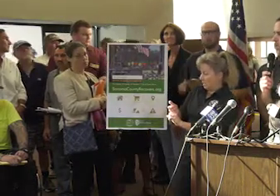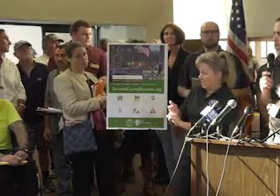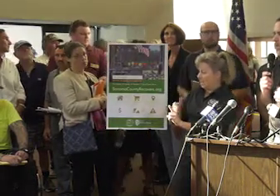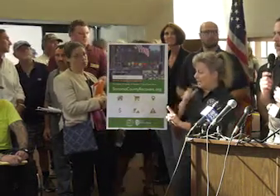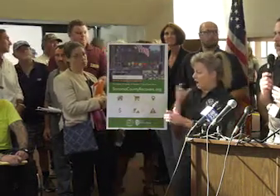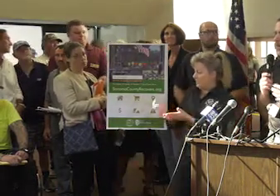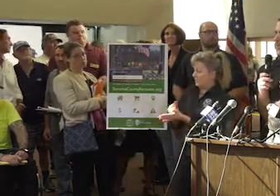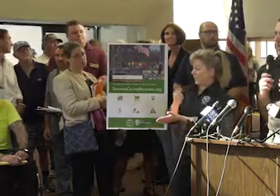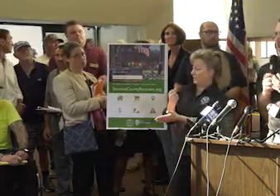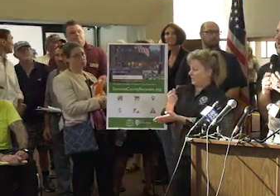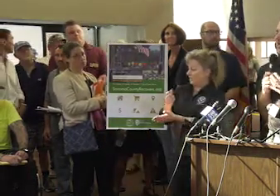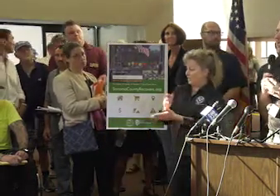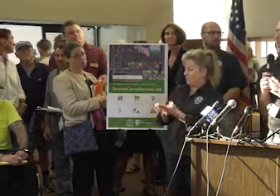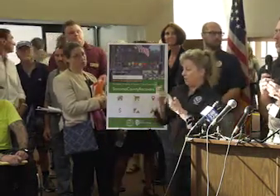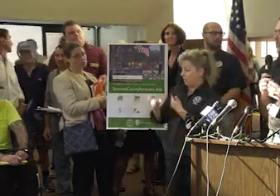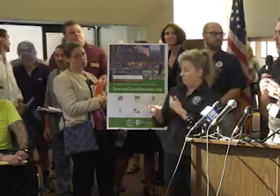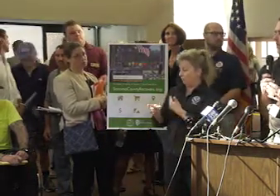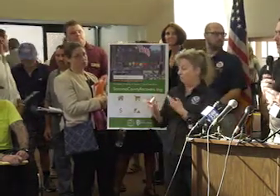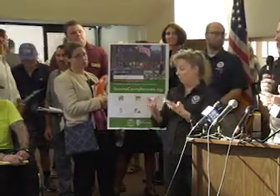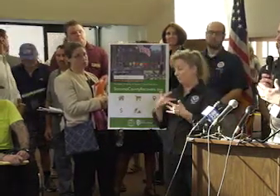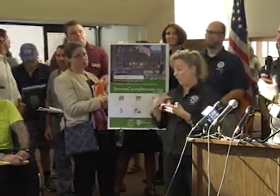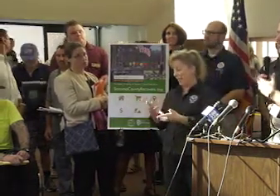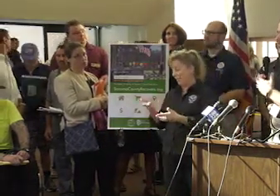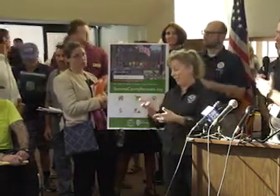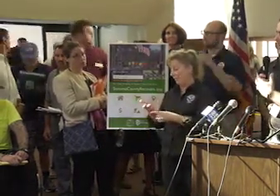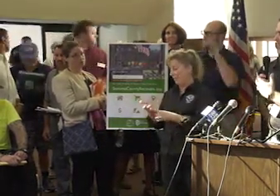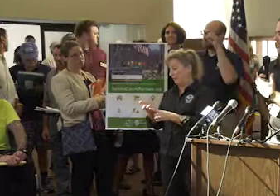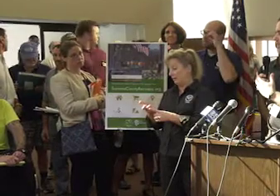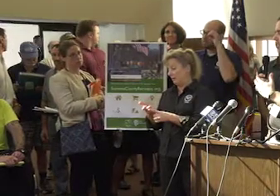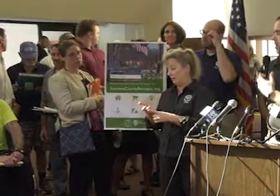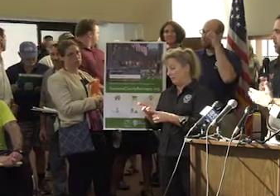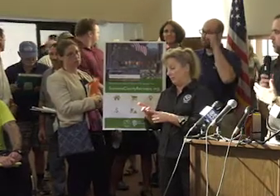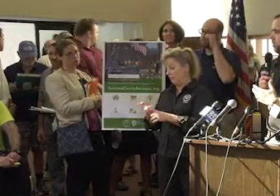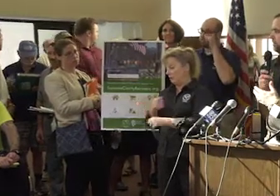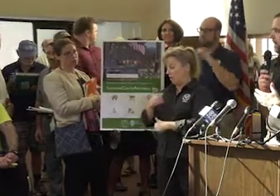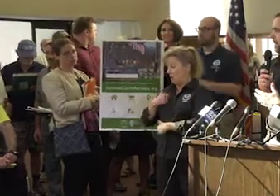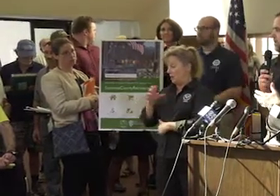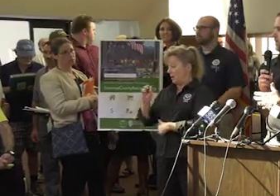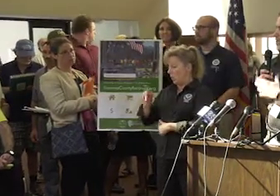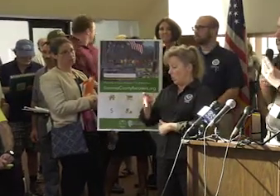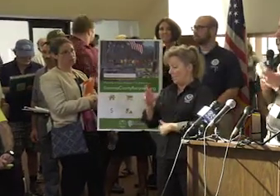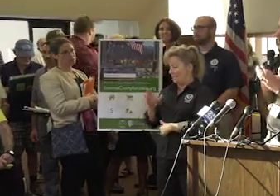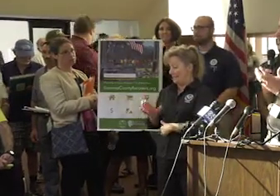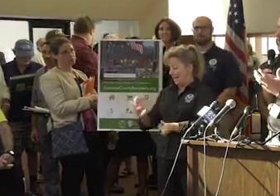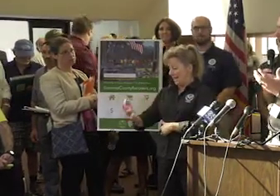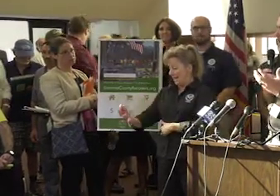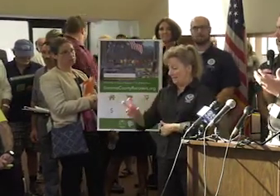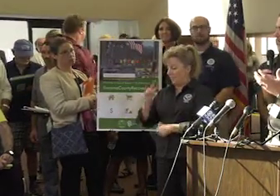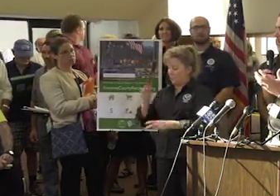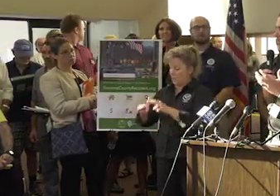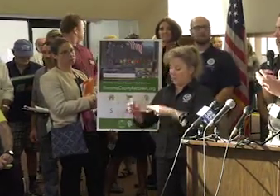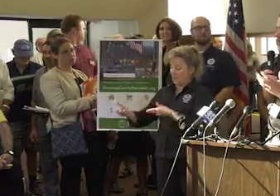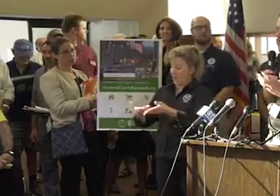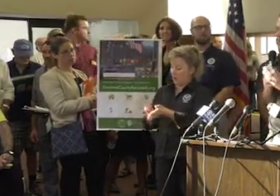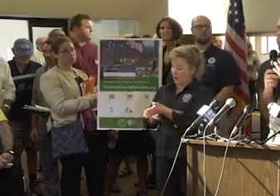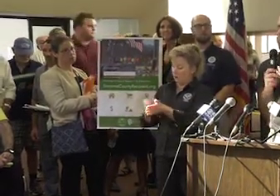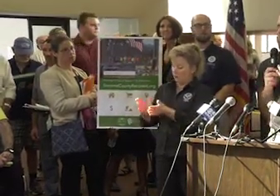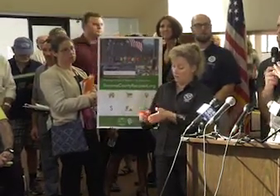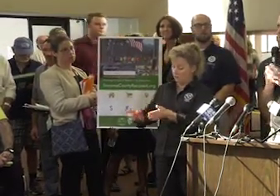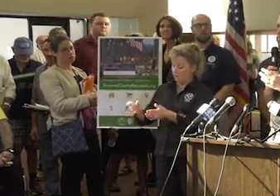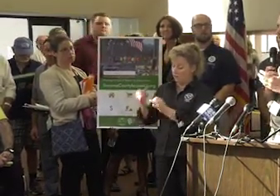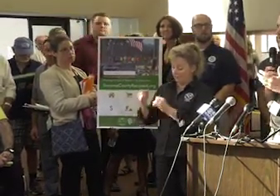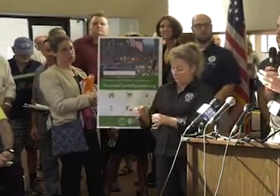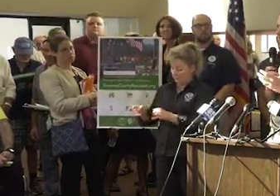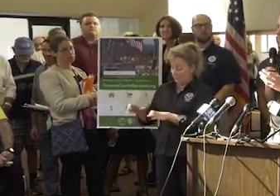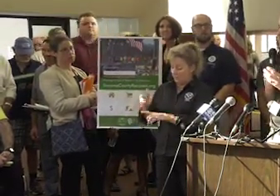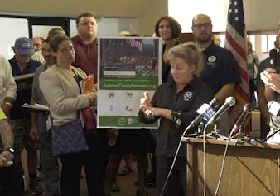advantage of our program, we're likely going to be from the Army Corps side, they're going to be looking at hiring contractors. Those